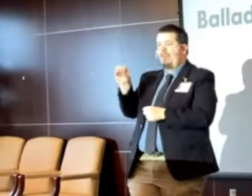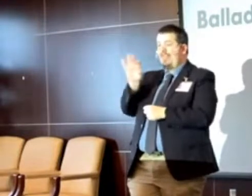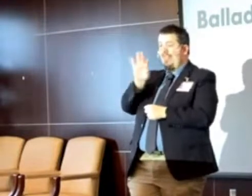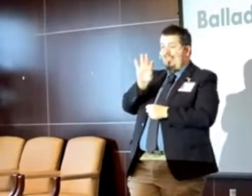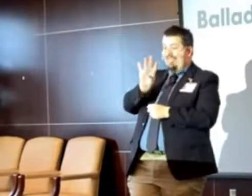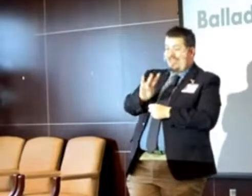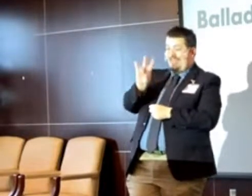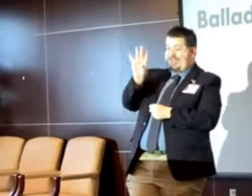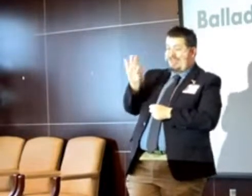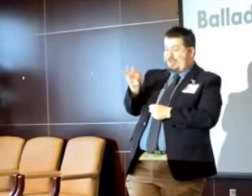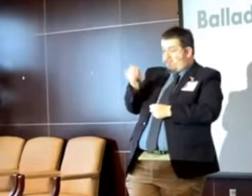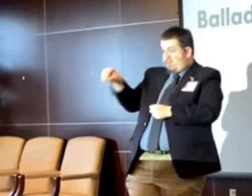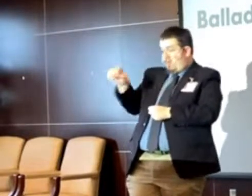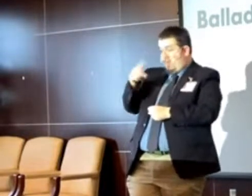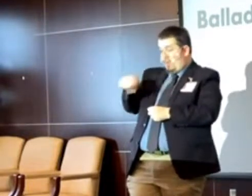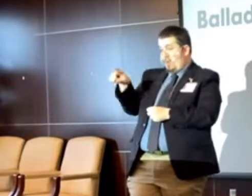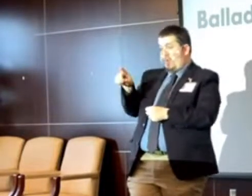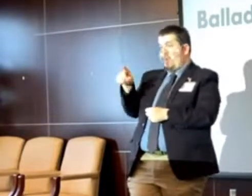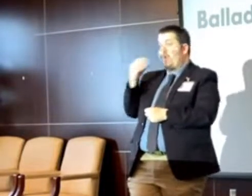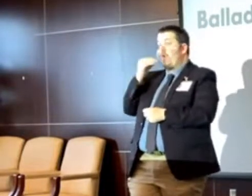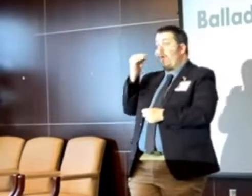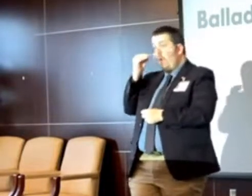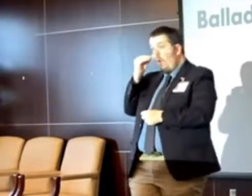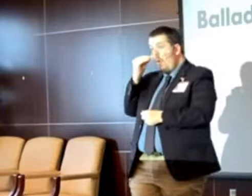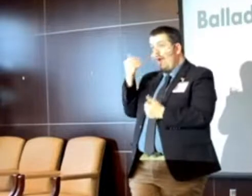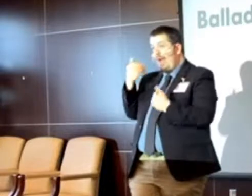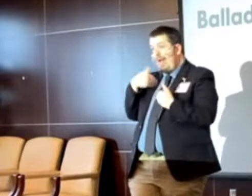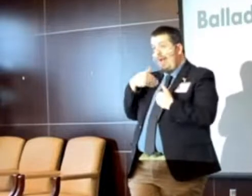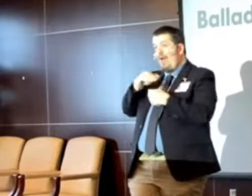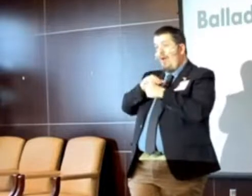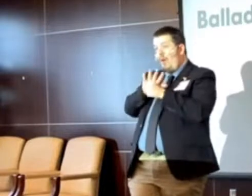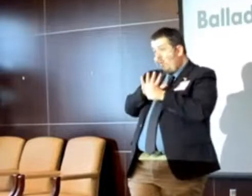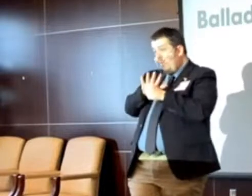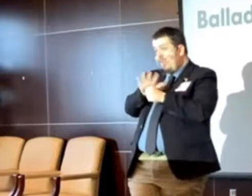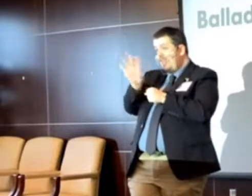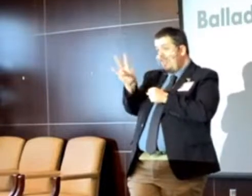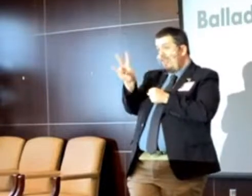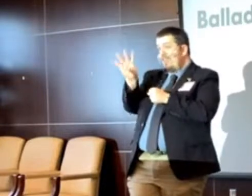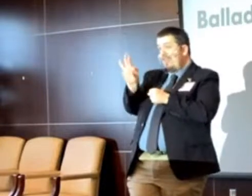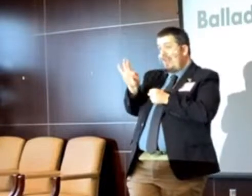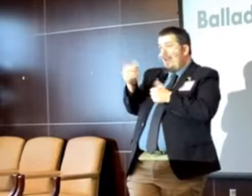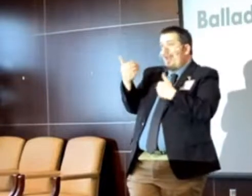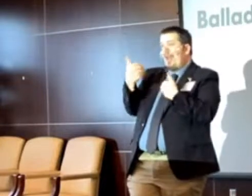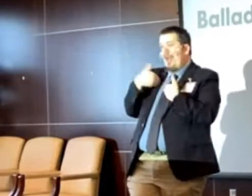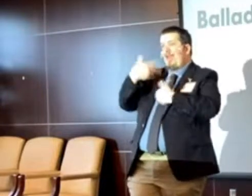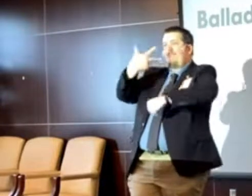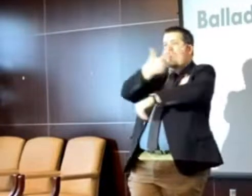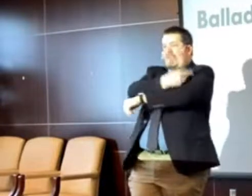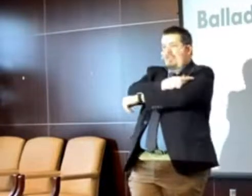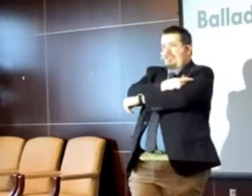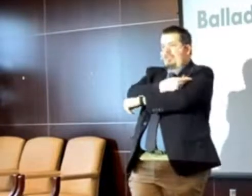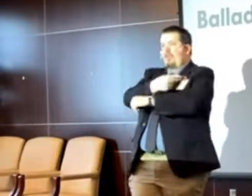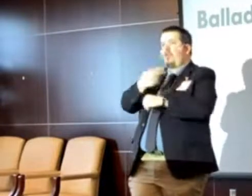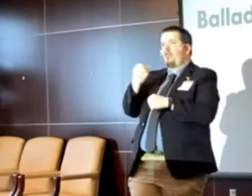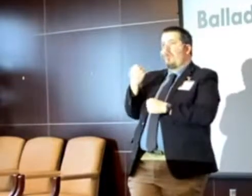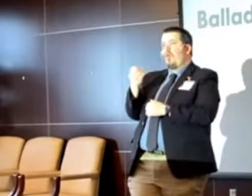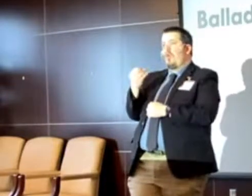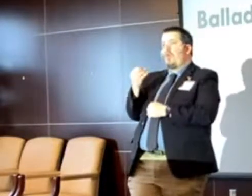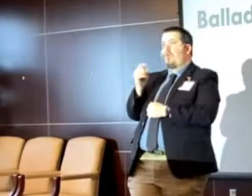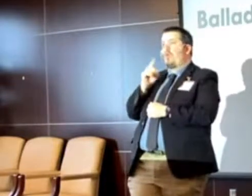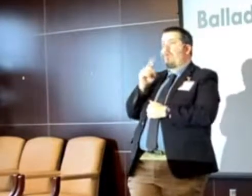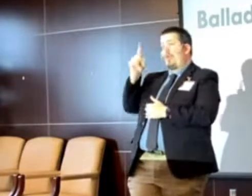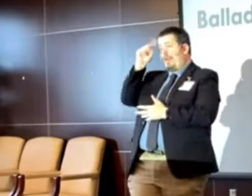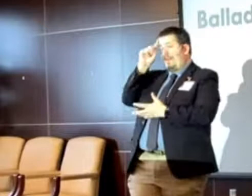79% of those team members who are at home with COVID are vaccinated. And it's a